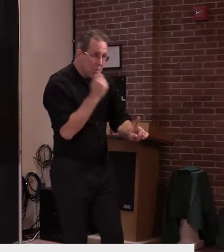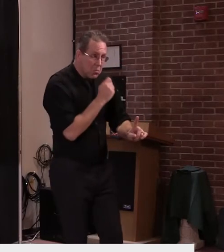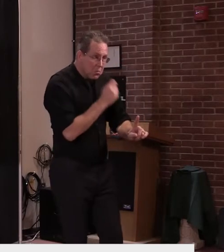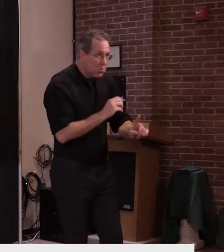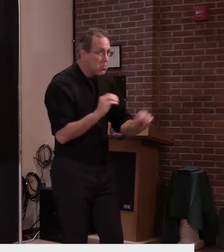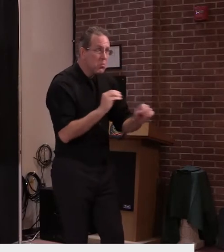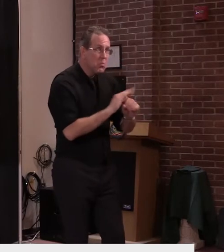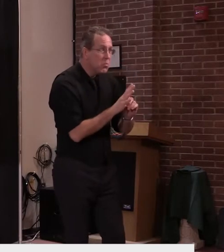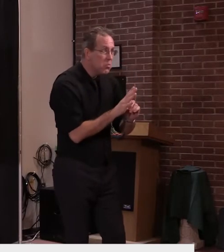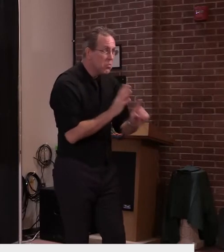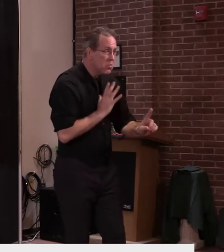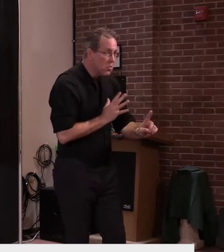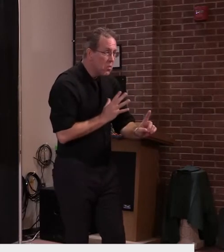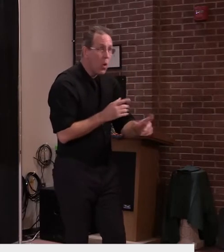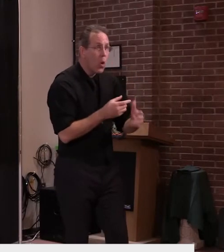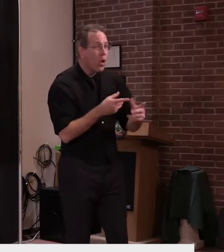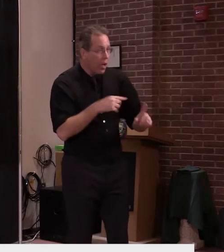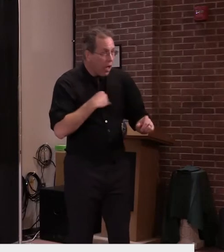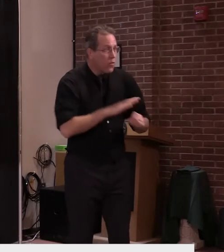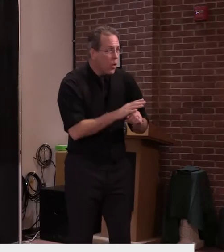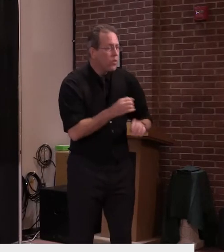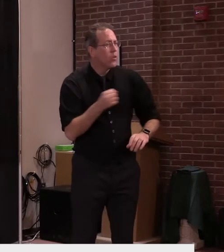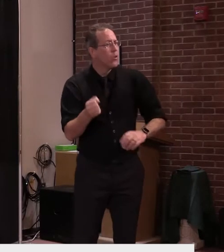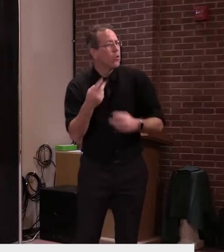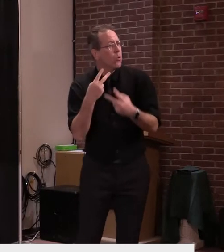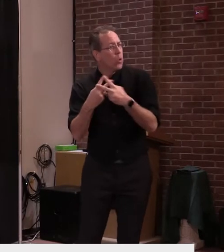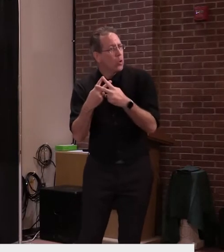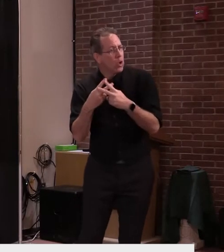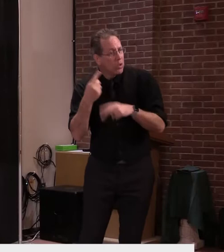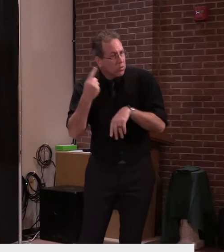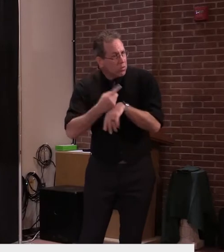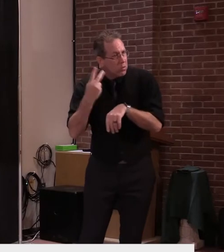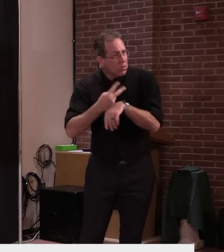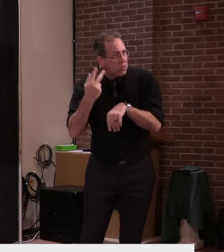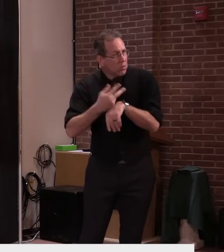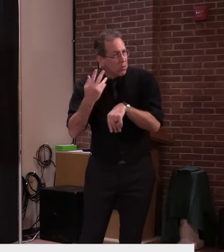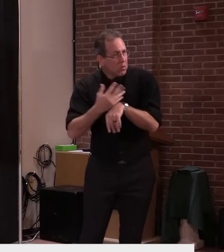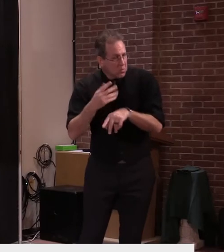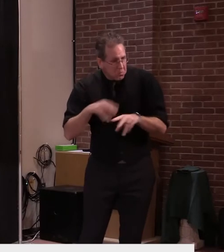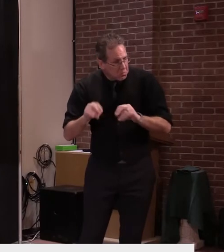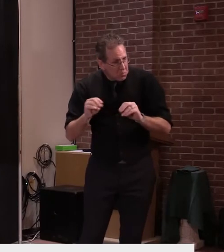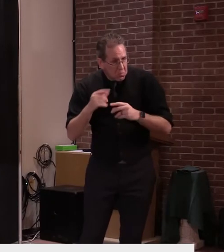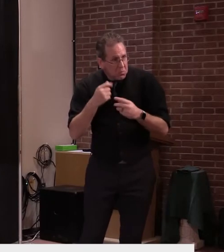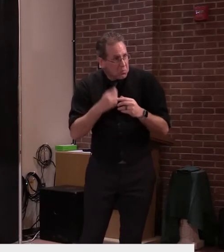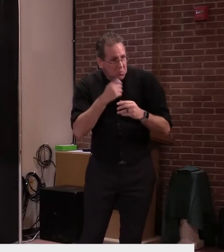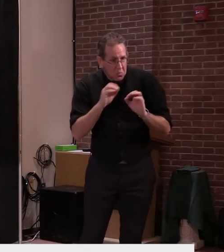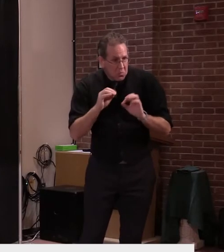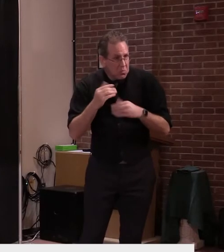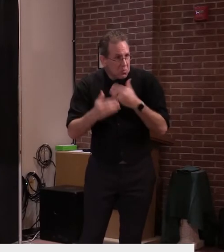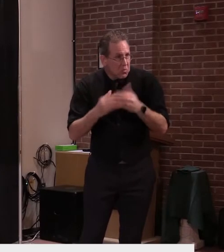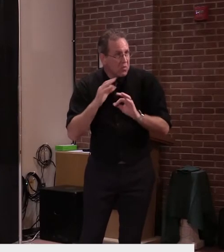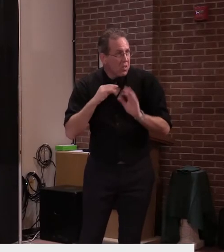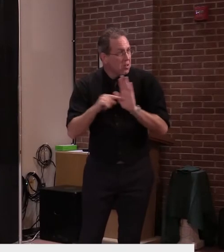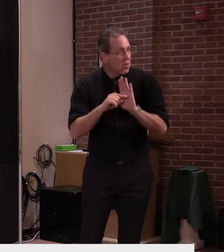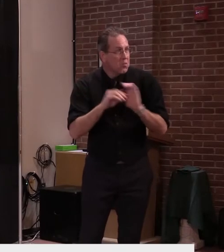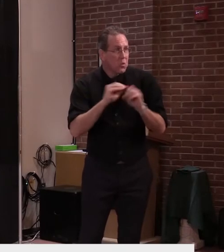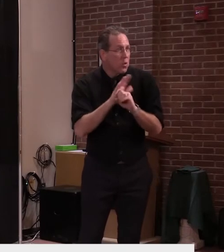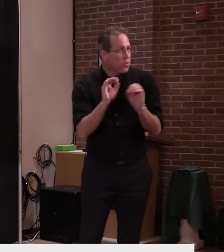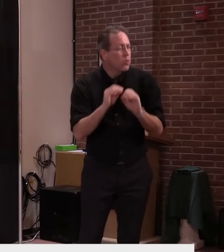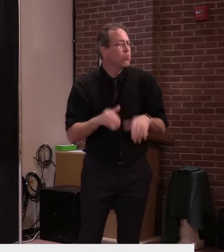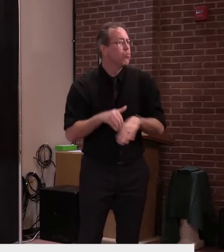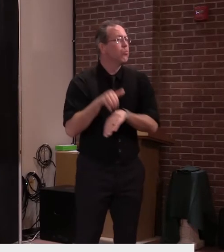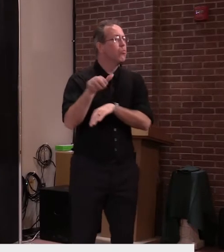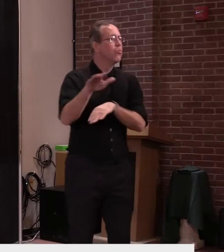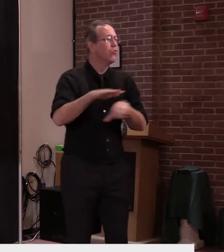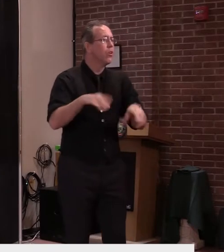as long as they test daily and their test results are negative. Under the Test for Tots program, rapid